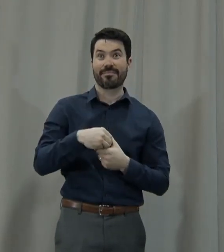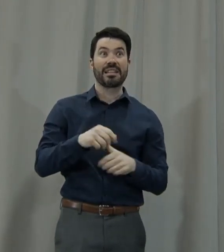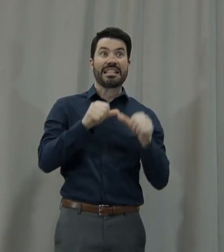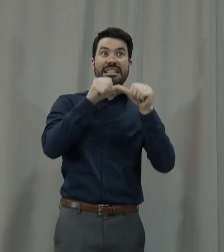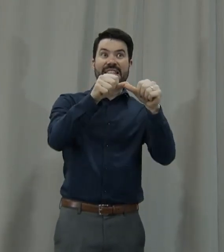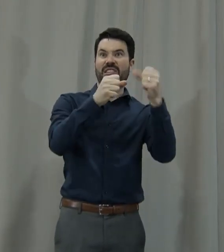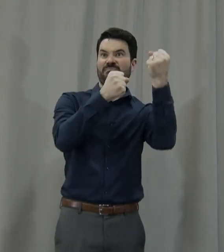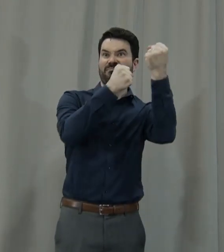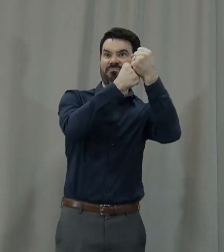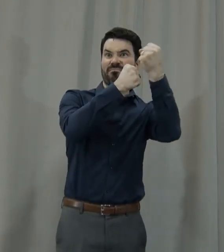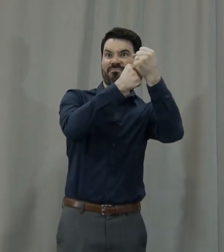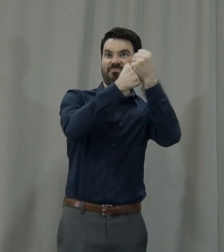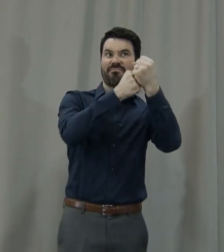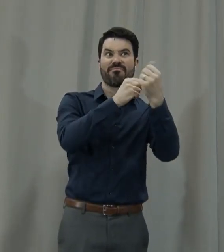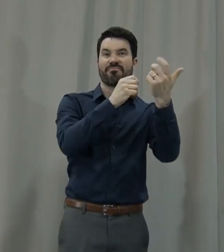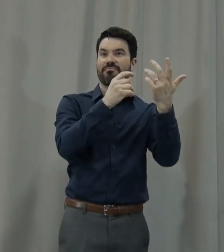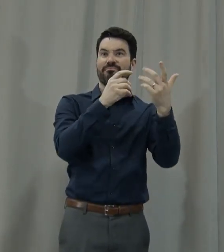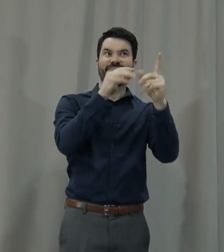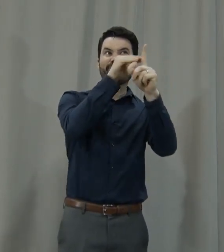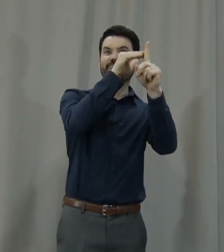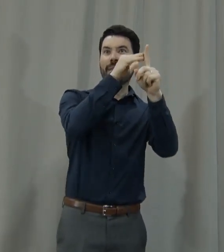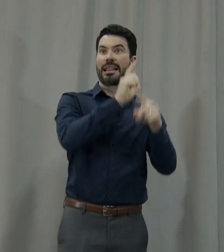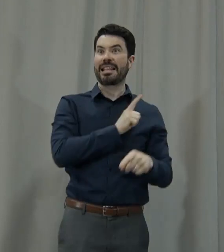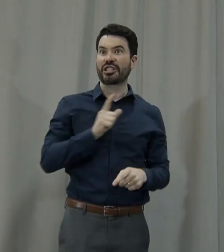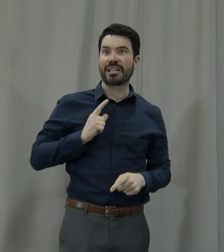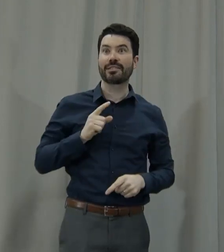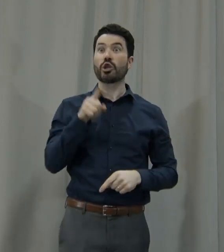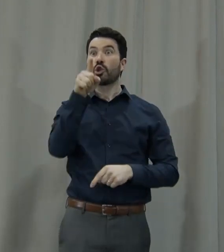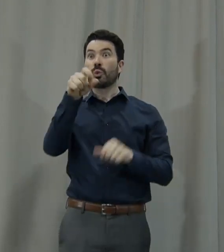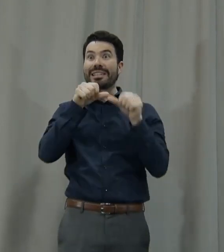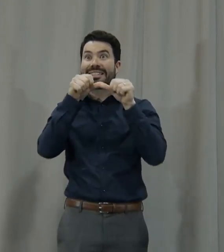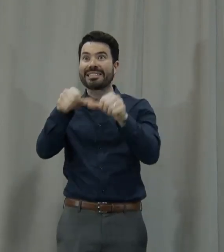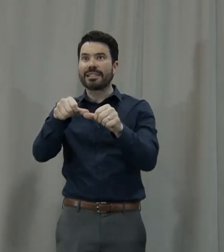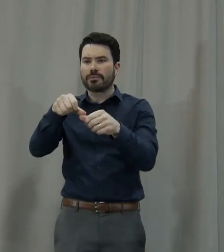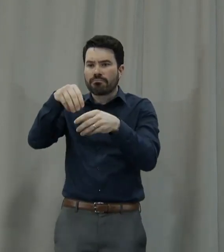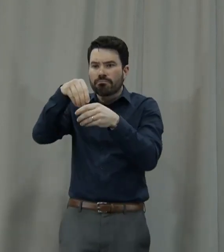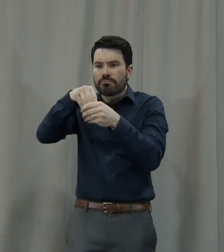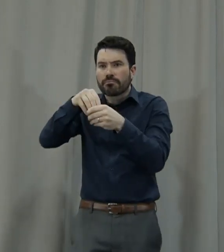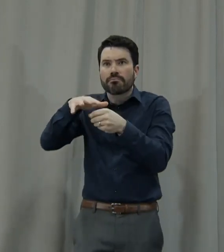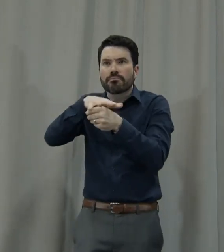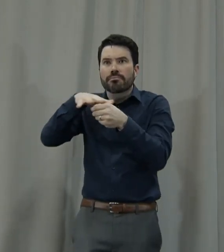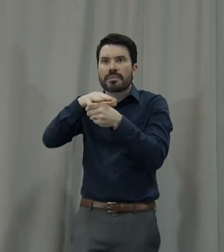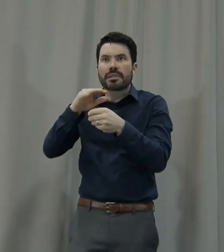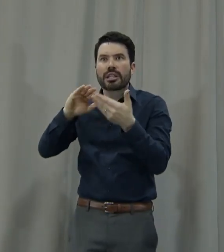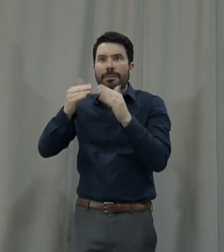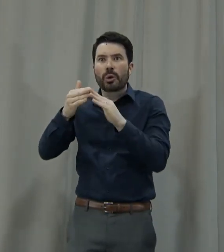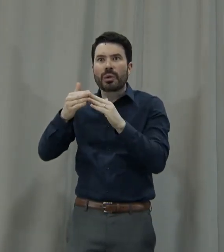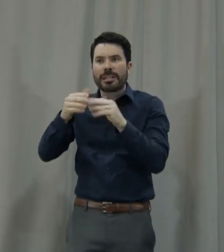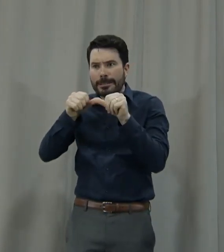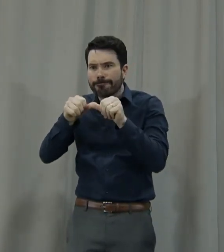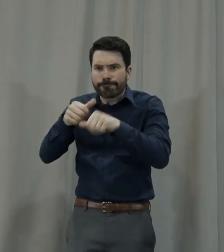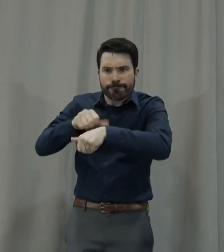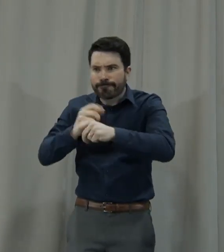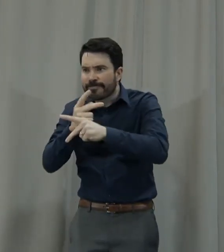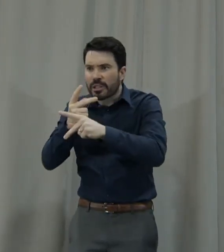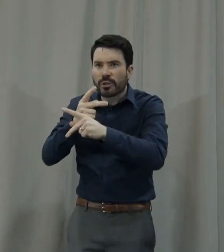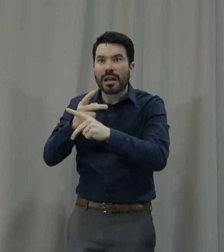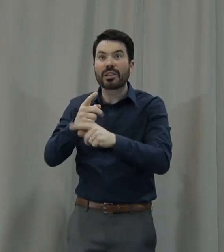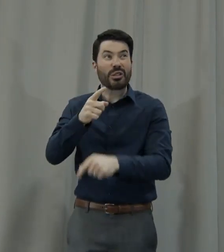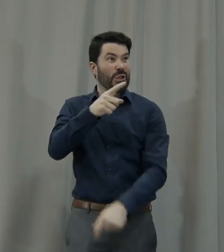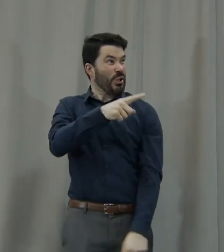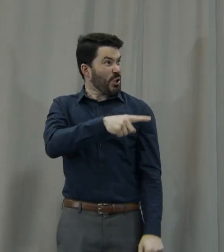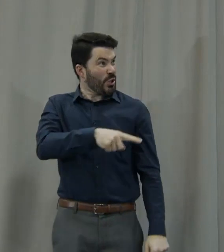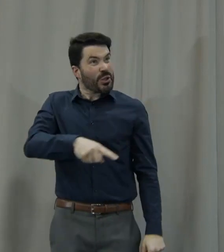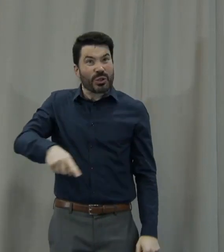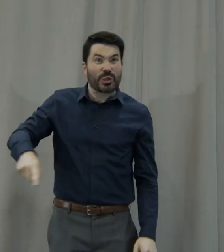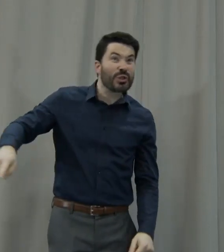continued participation in problem solving and improving services to the community, you are the key